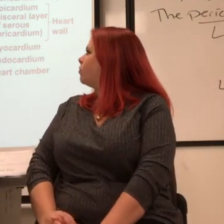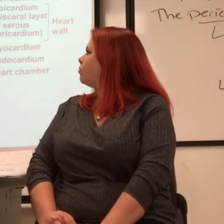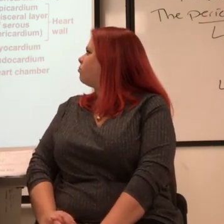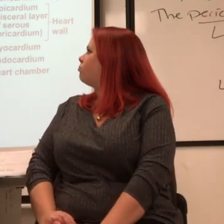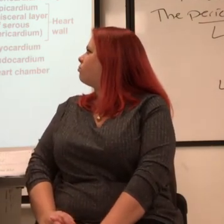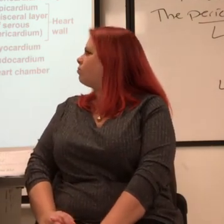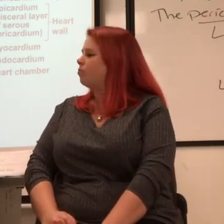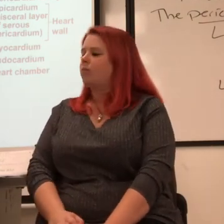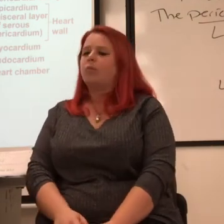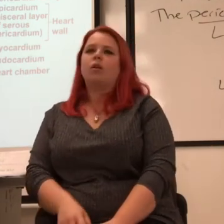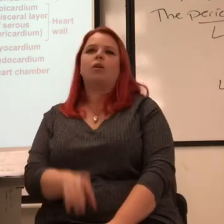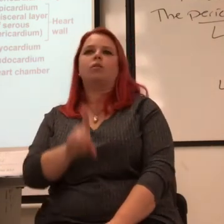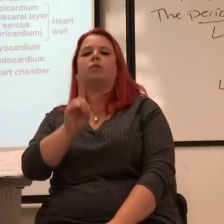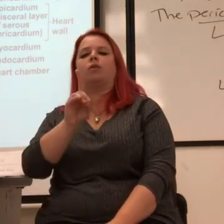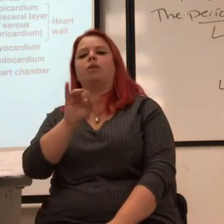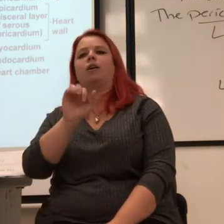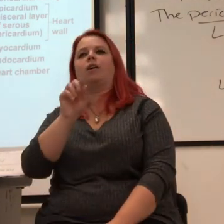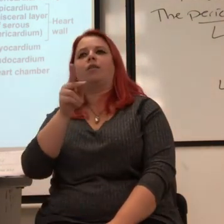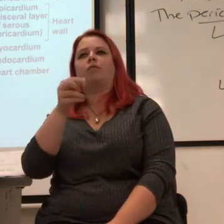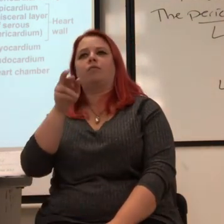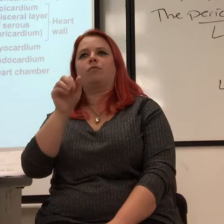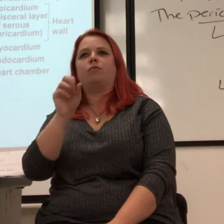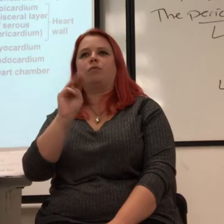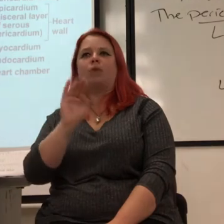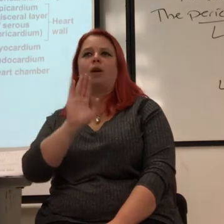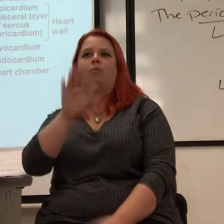Your breathing muscle, that one, that diaphragm.